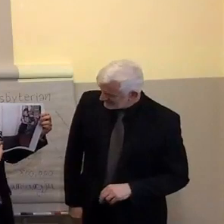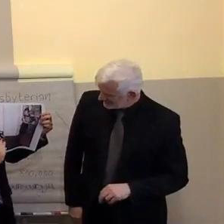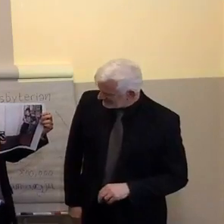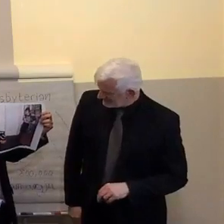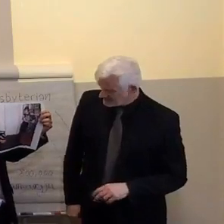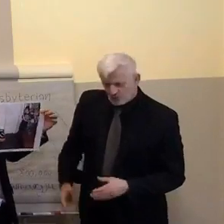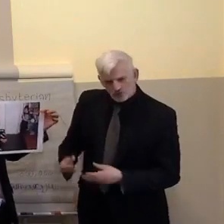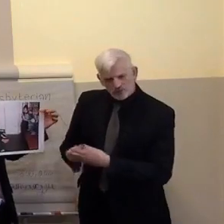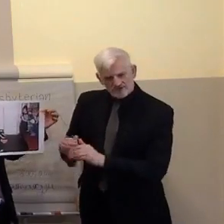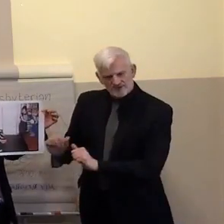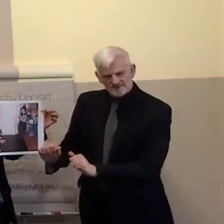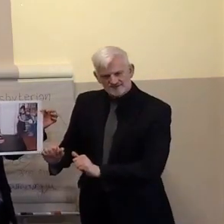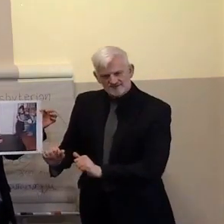us.